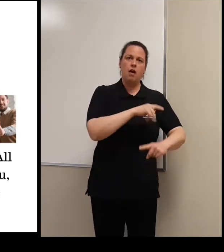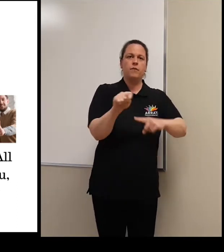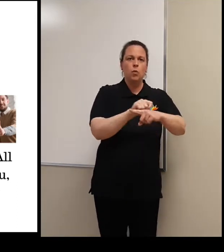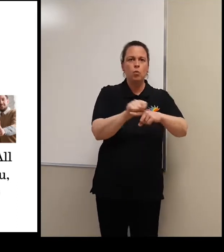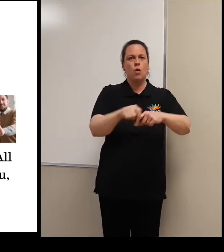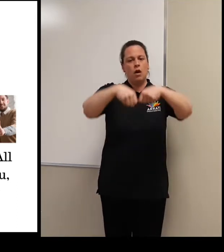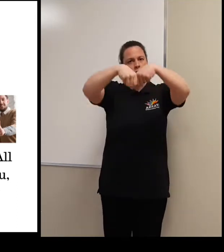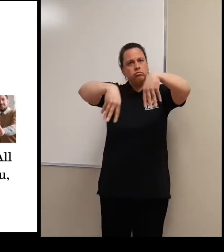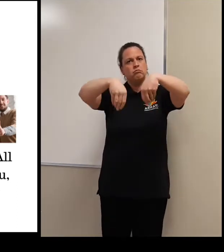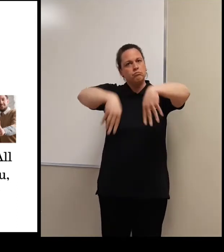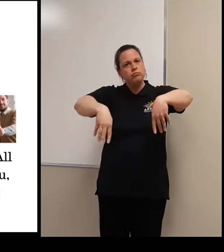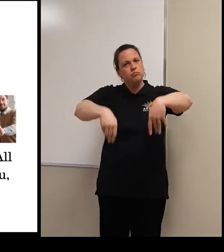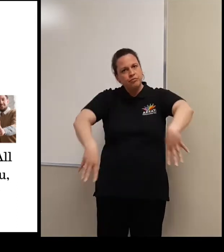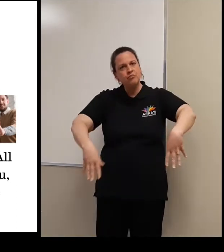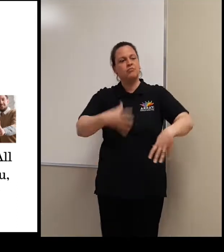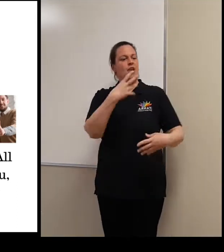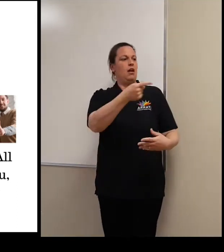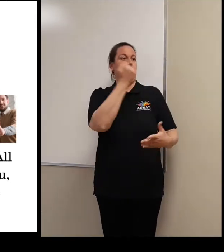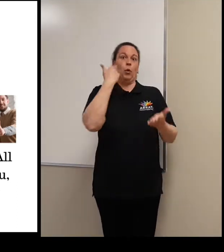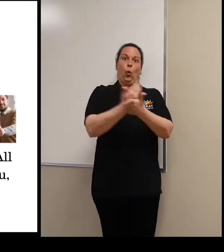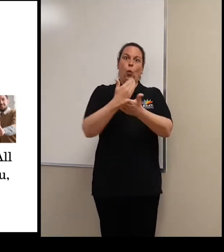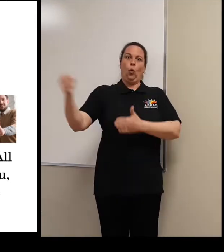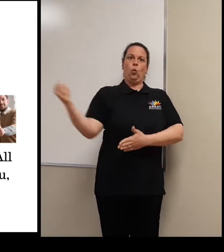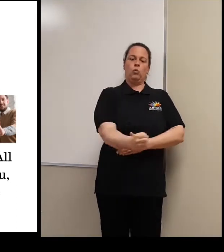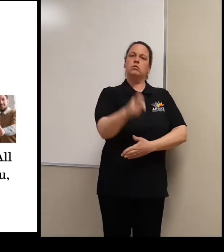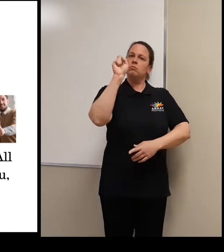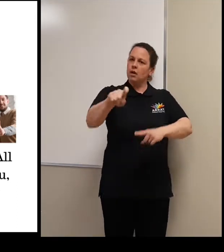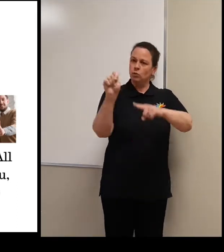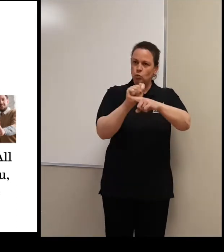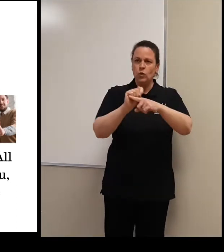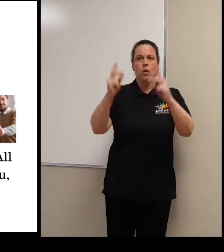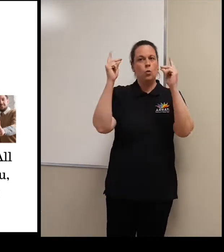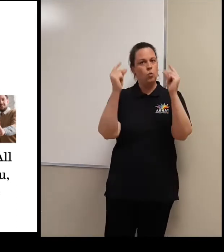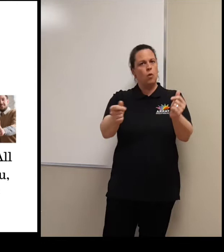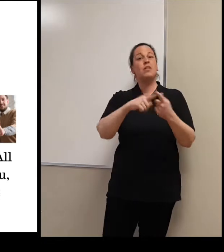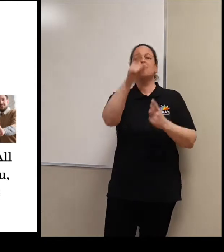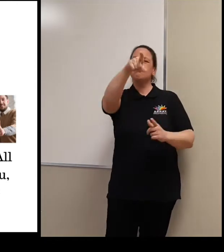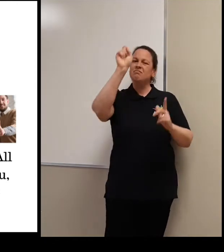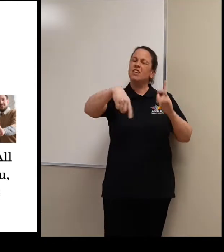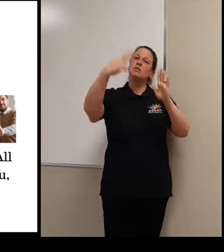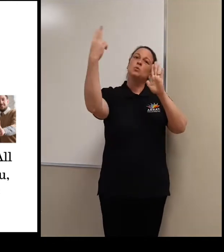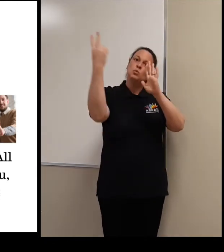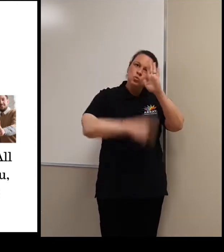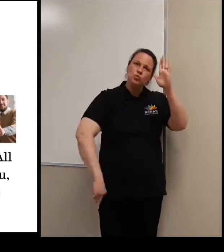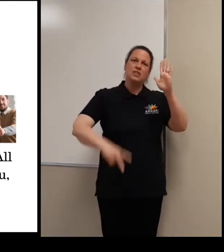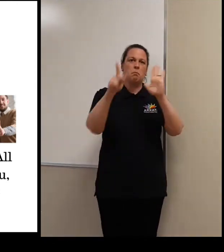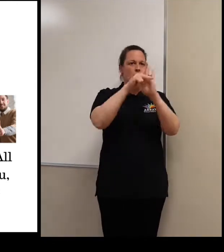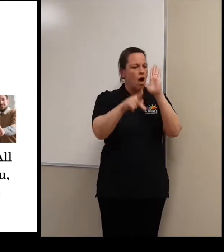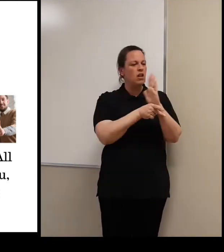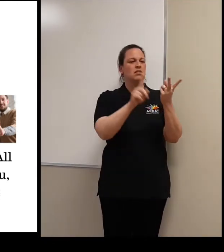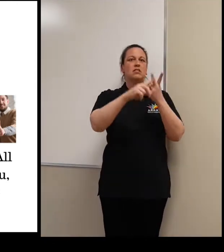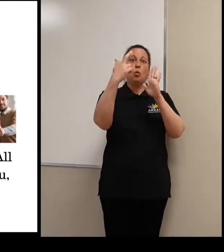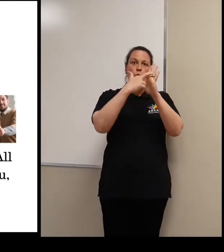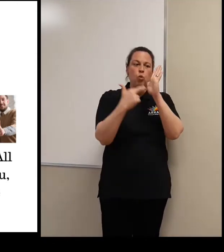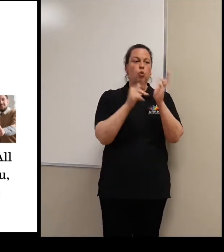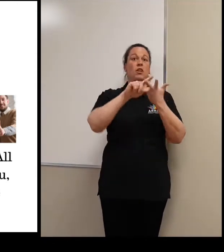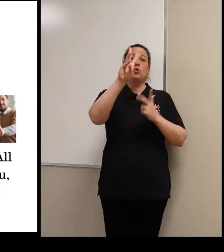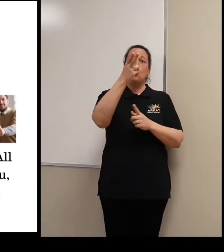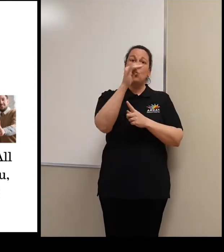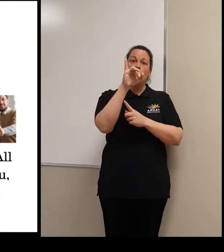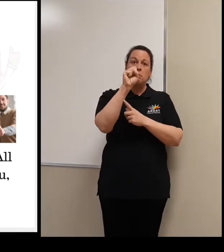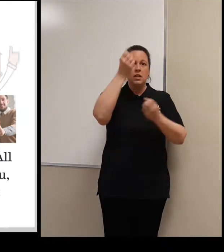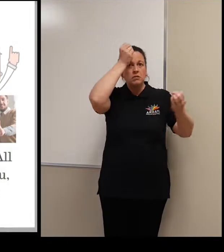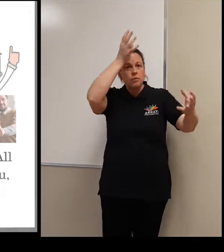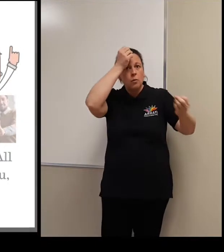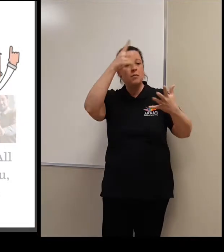responsible, but the employer must ensure there's a training program in place. Anyone who's hired must be trained quickly and read all